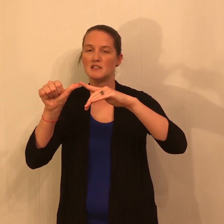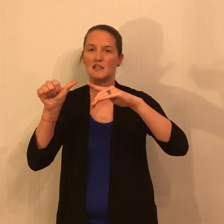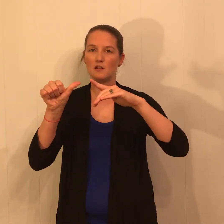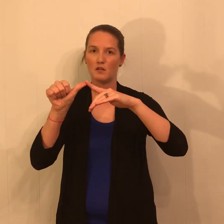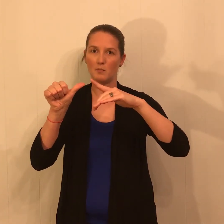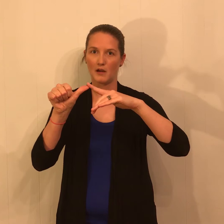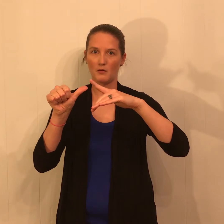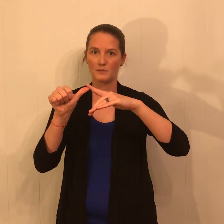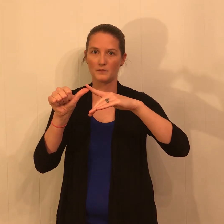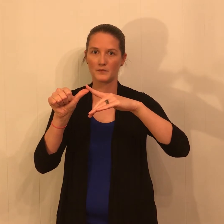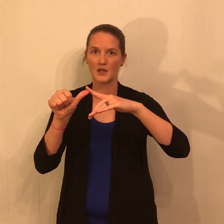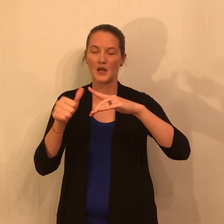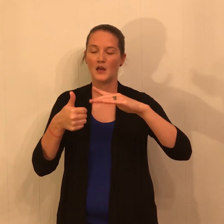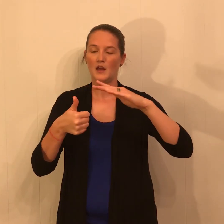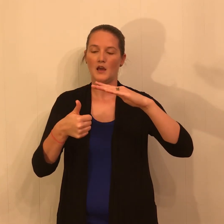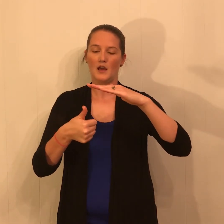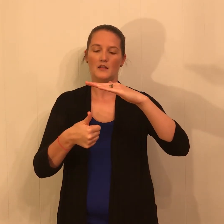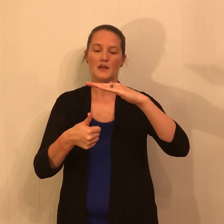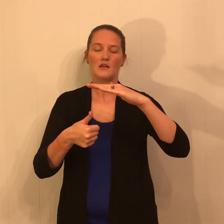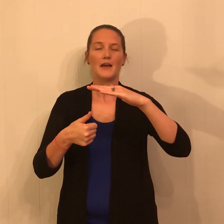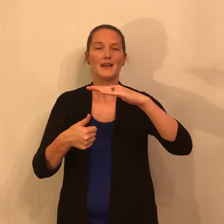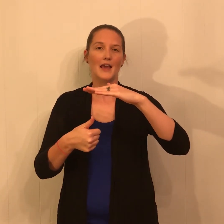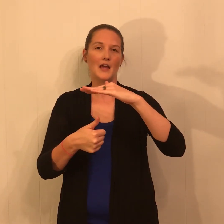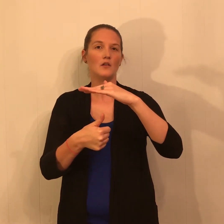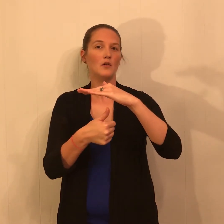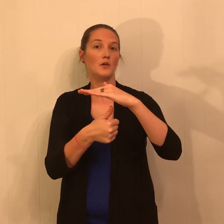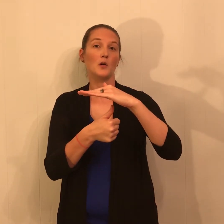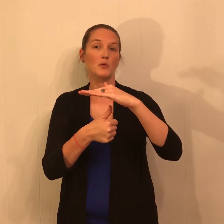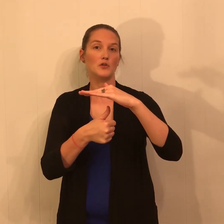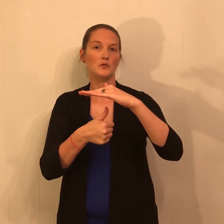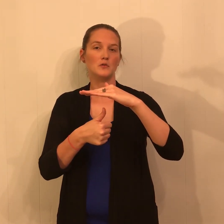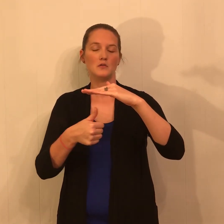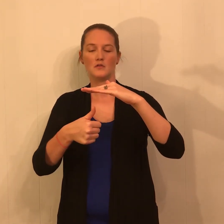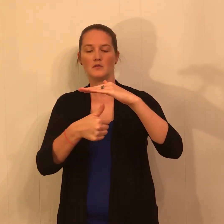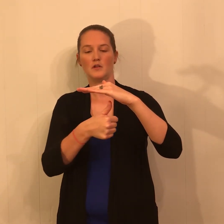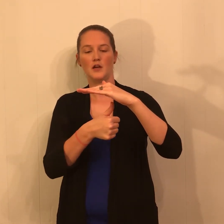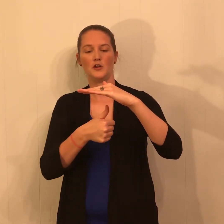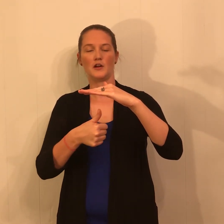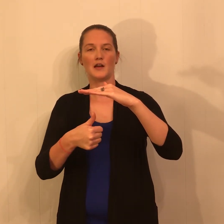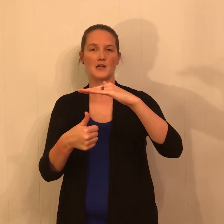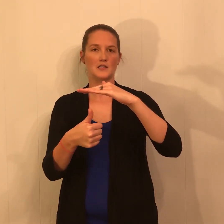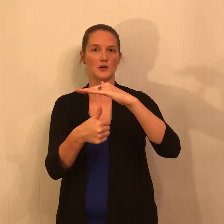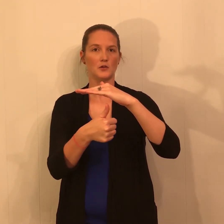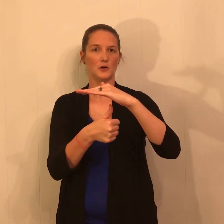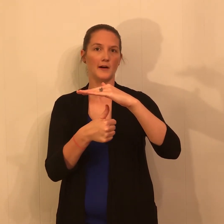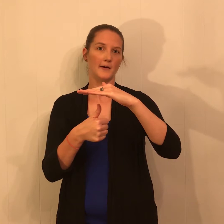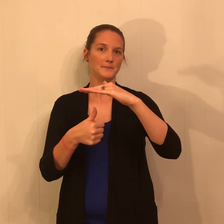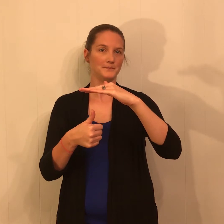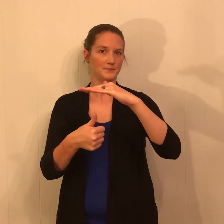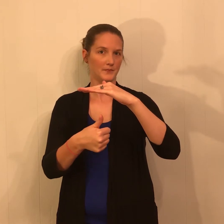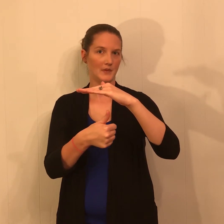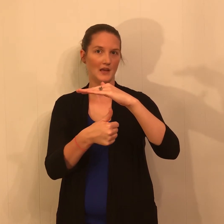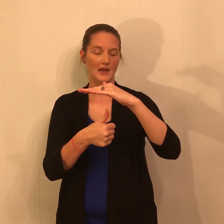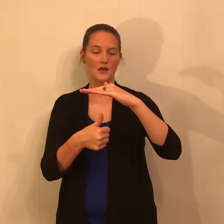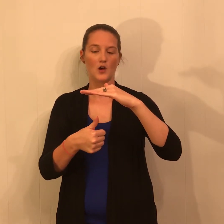your thumb out and think like candle under a bushel, and you're going to kind of circle it around. Okay,